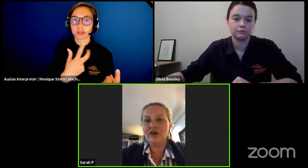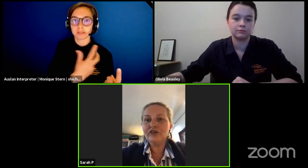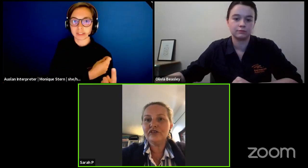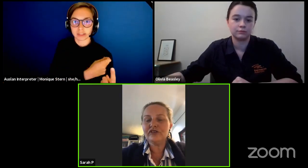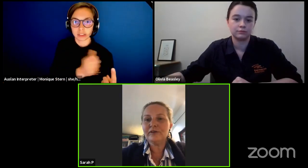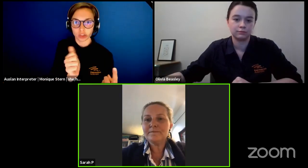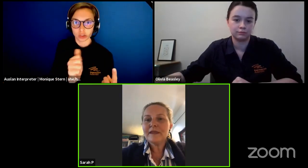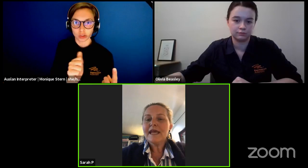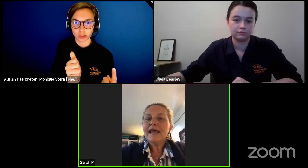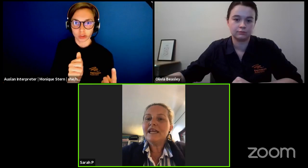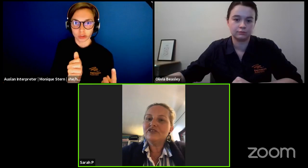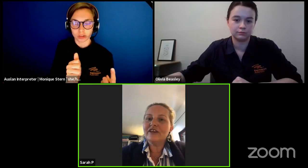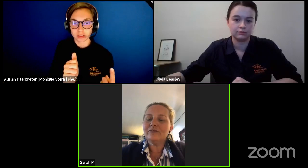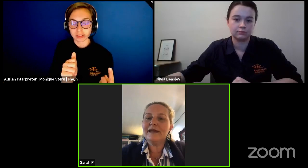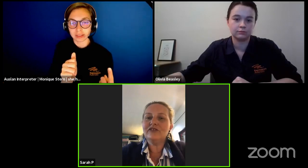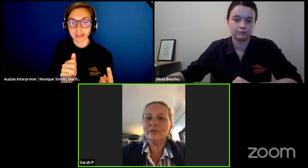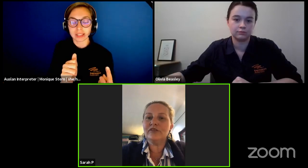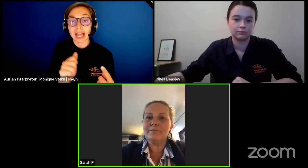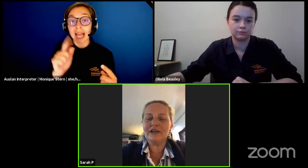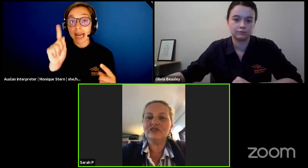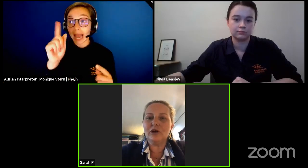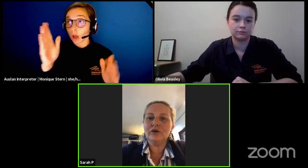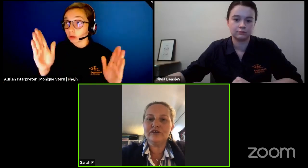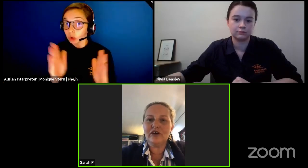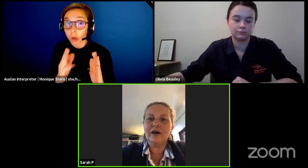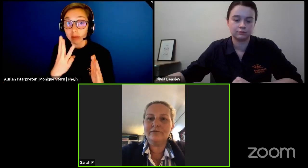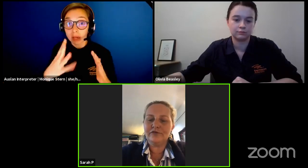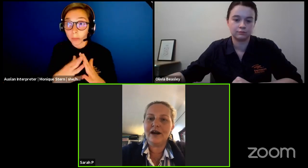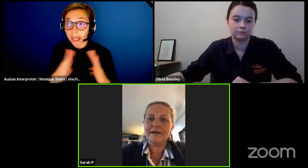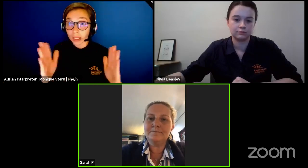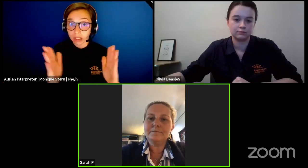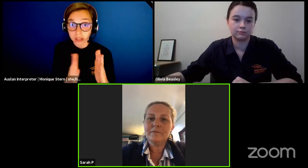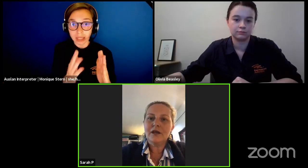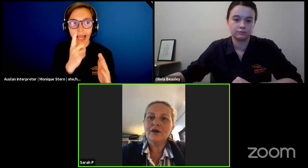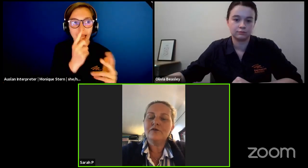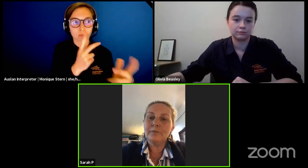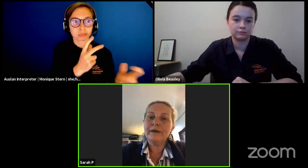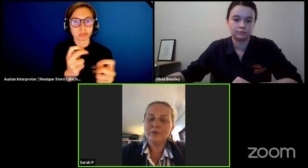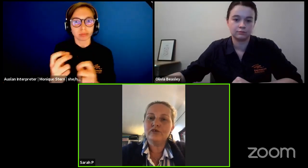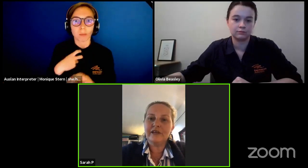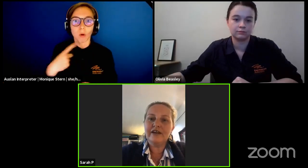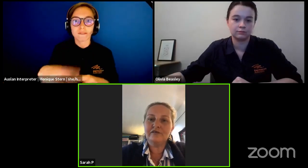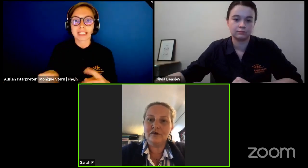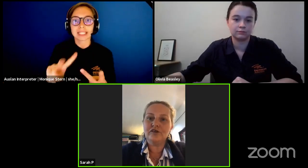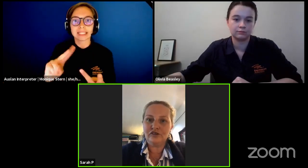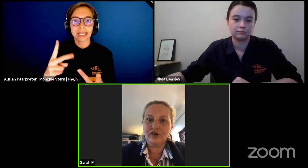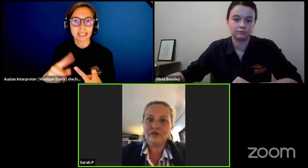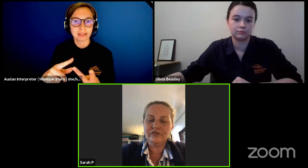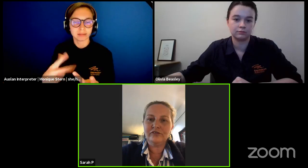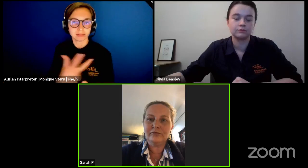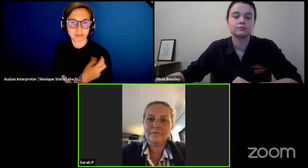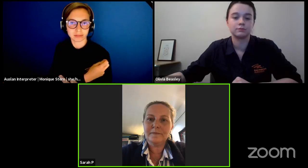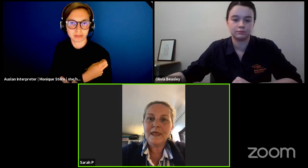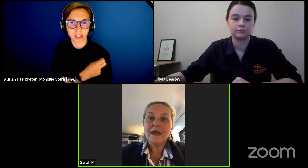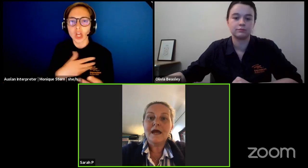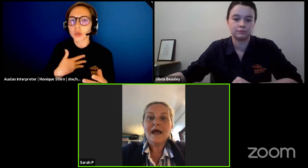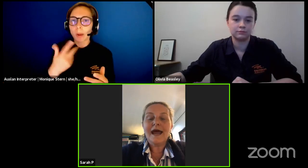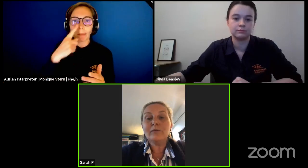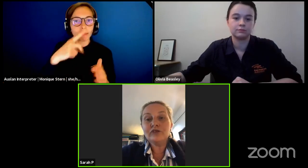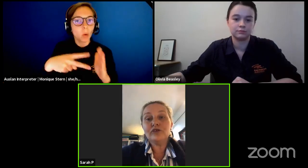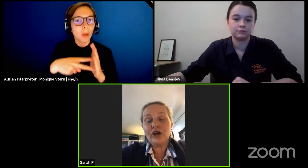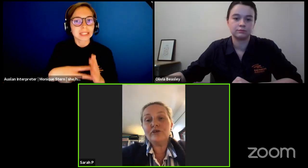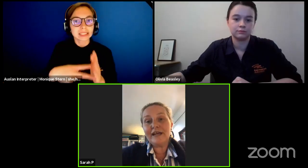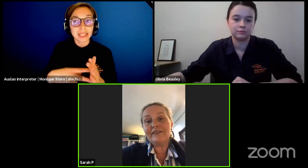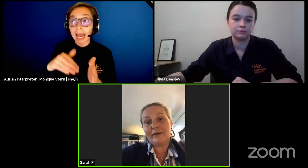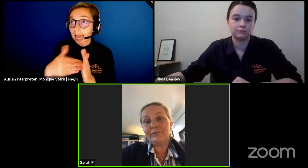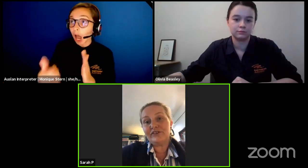1 dose, it just meant it was a much longer time frame for people to get a first dose. And